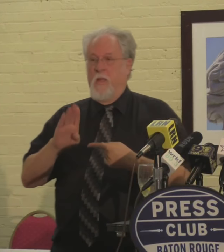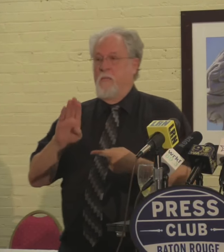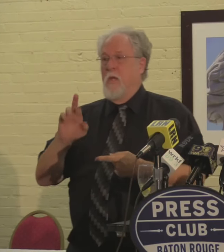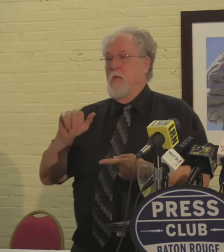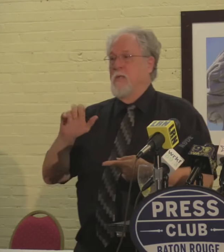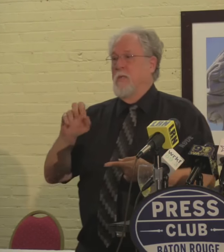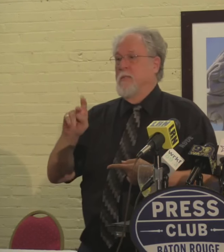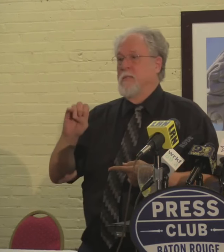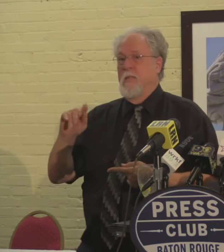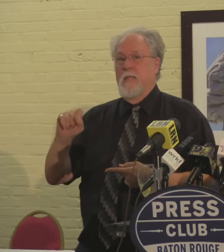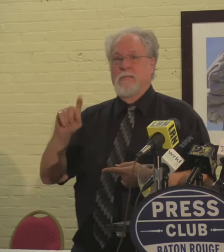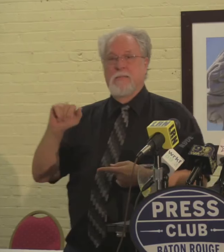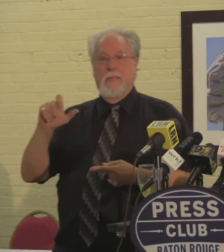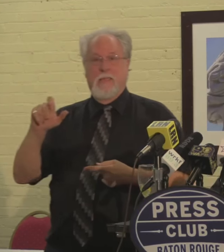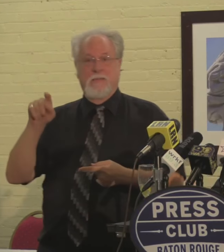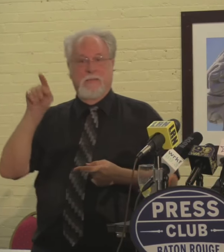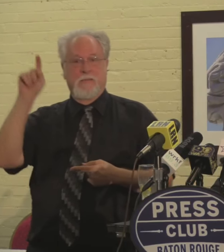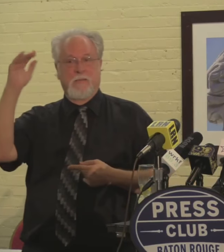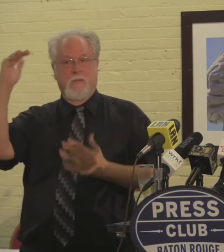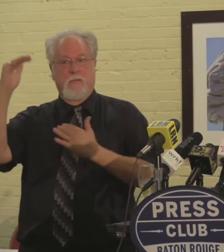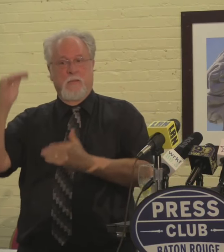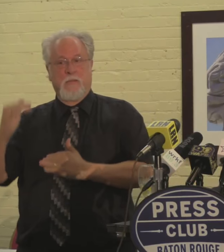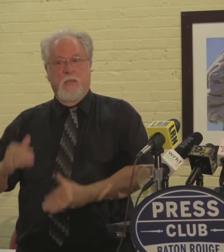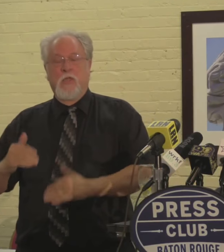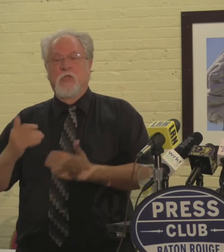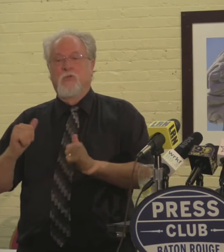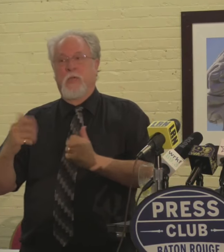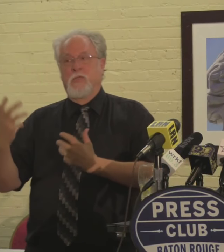brackets, we are trying to work